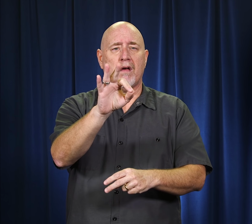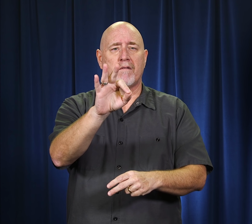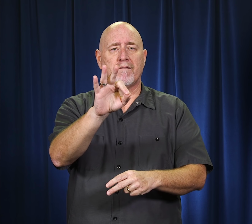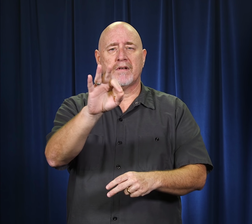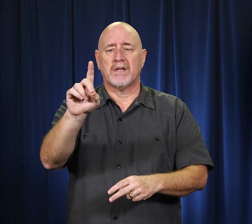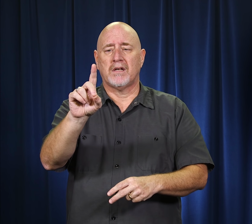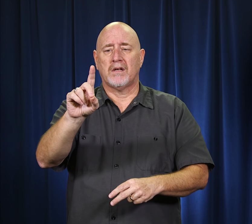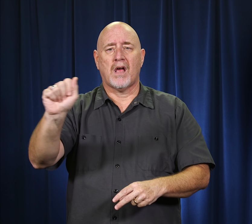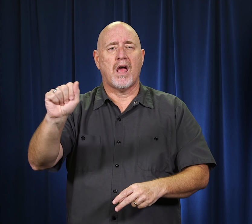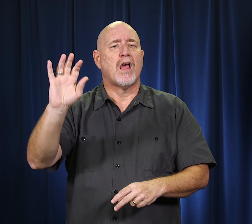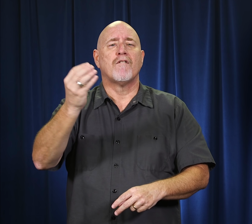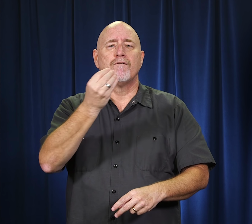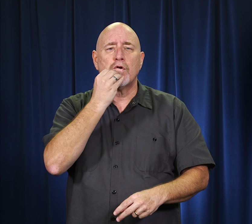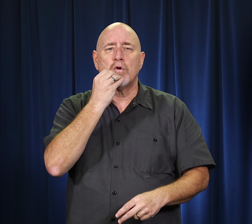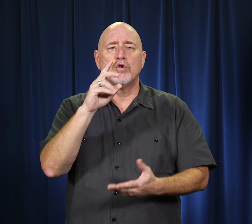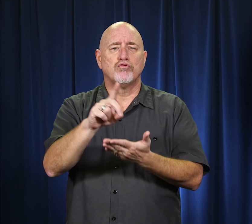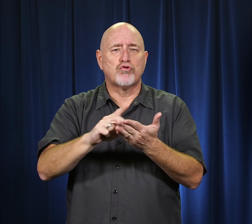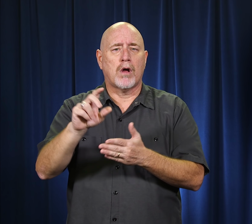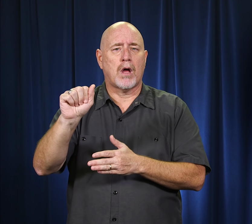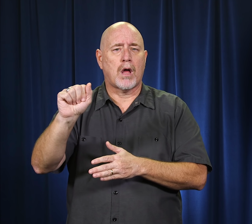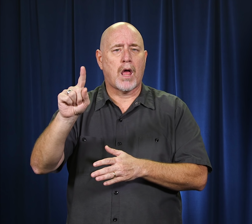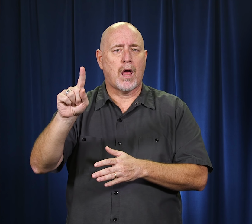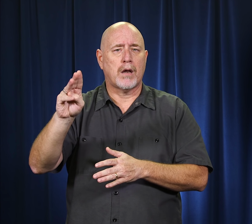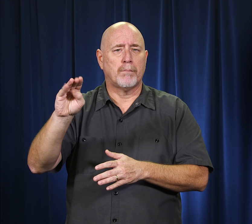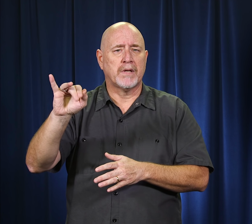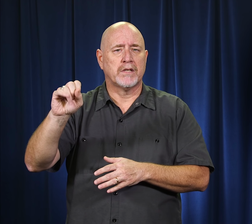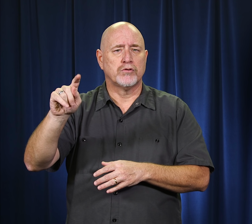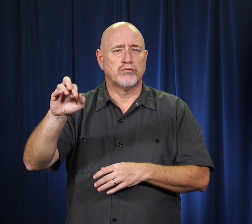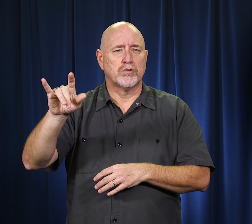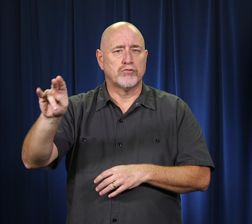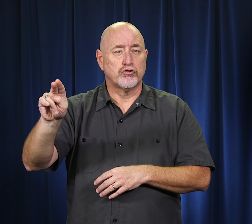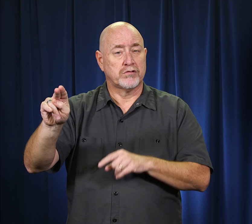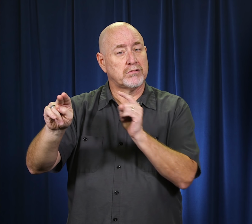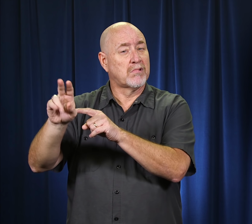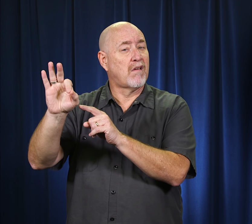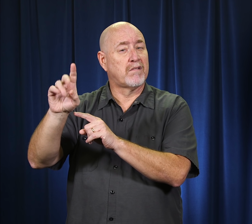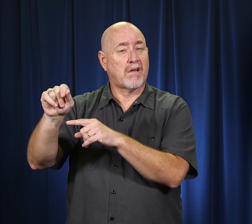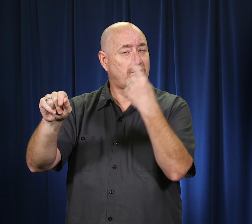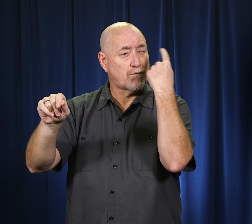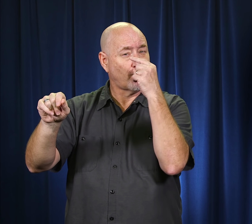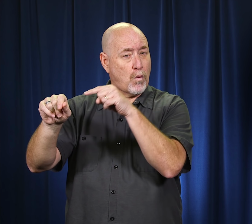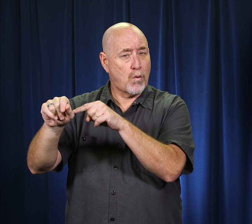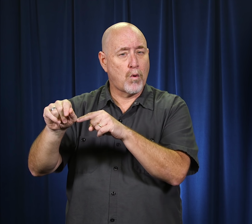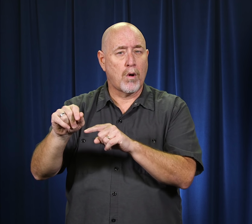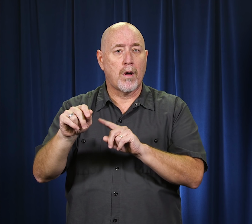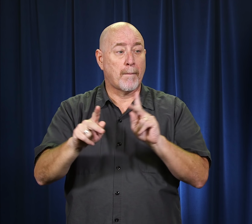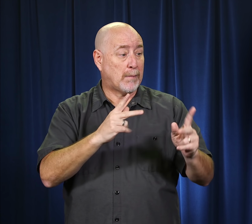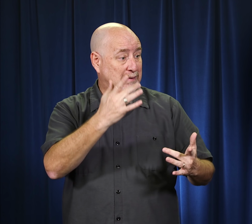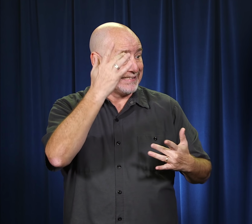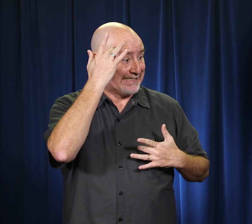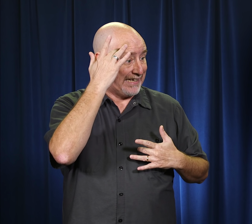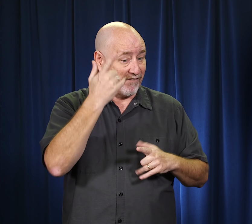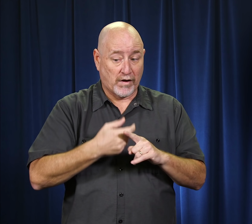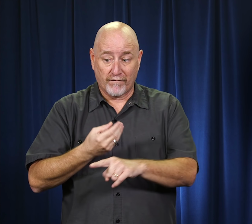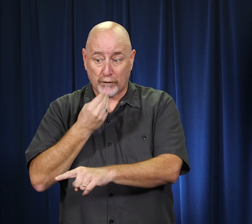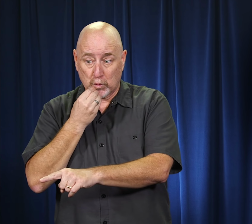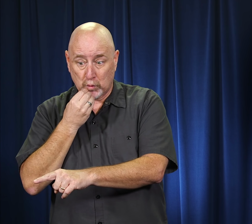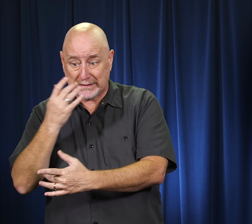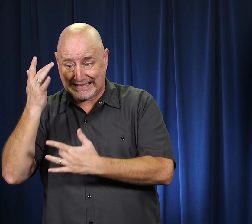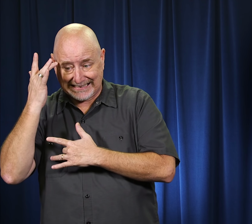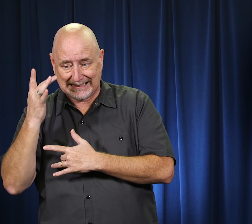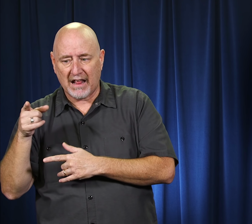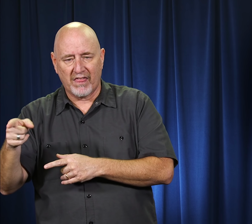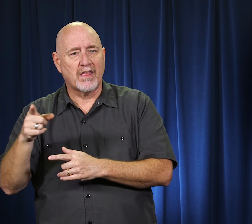and Drug Administration. It's the FDA. And it's designed to make regulations that keep people from getting sick from